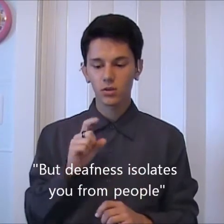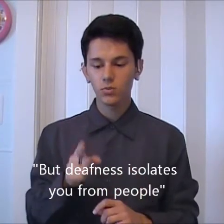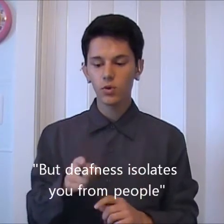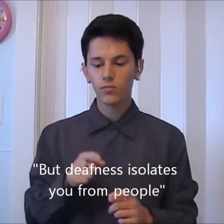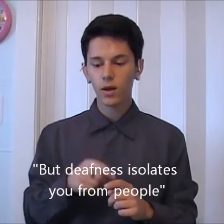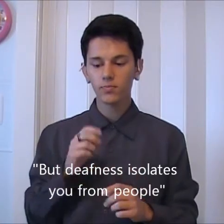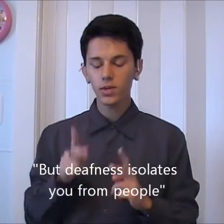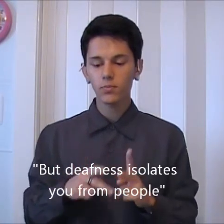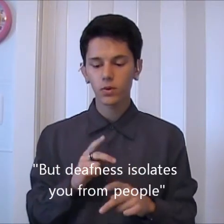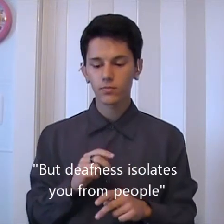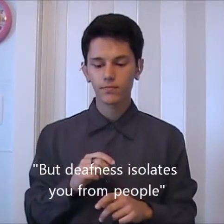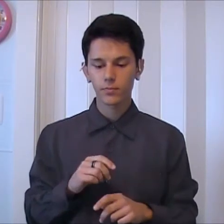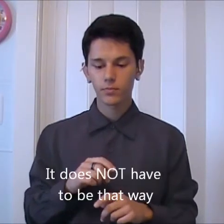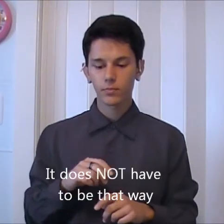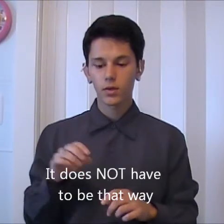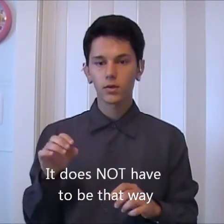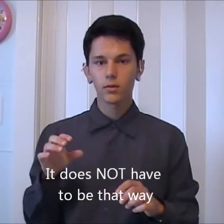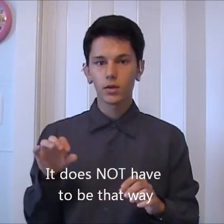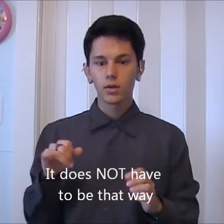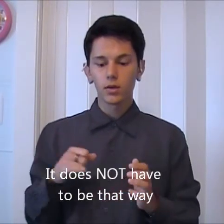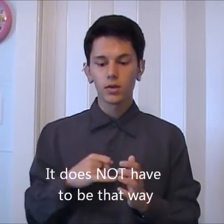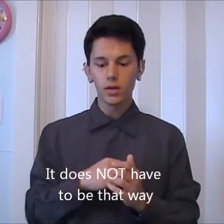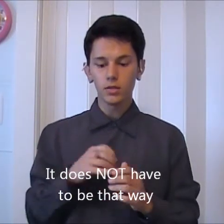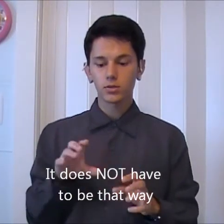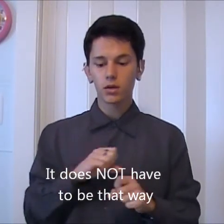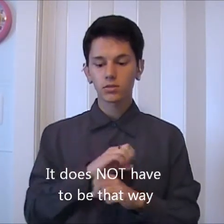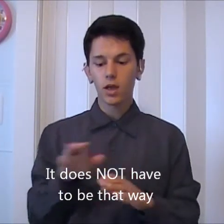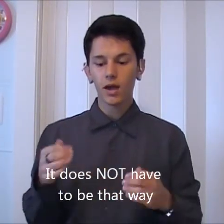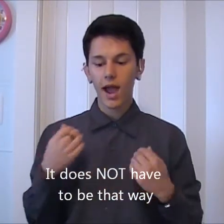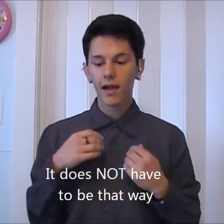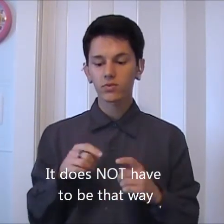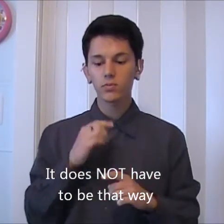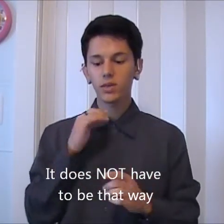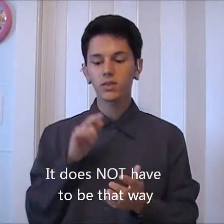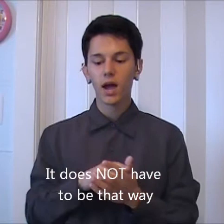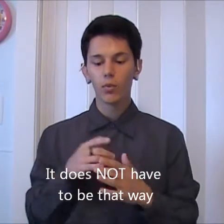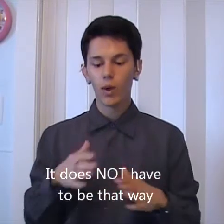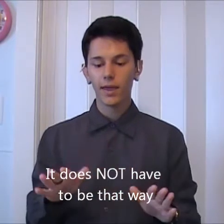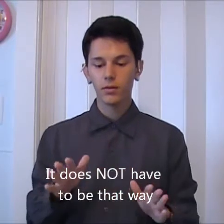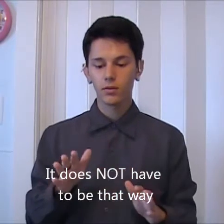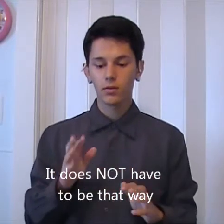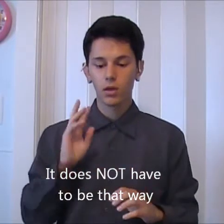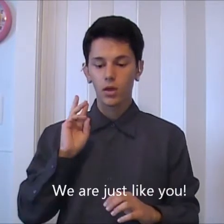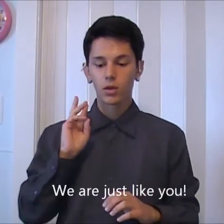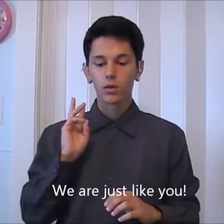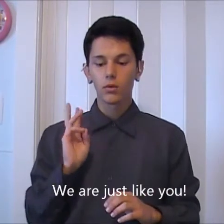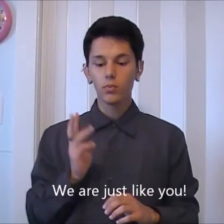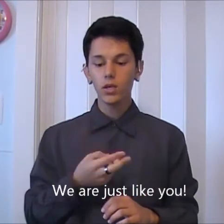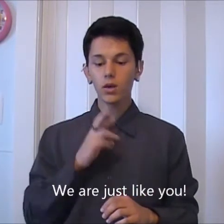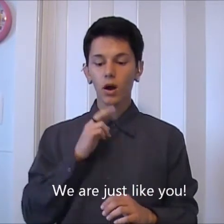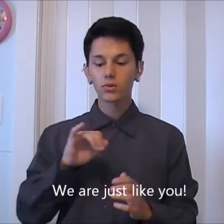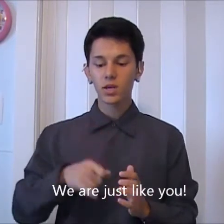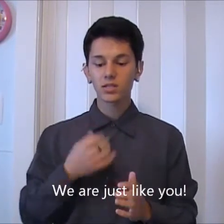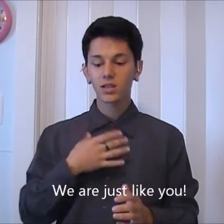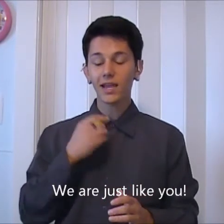you from people. It does not have to be that way. We are just like